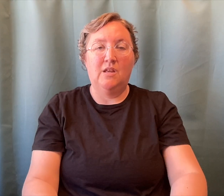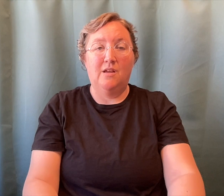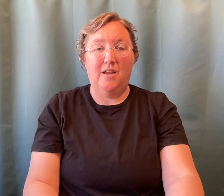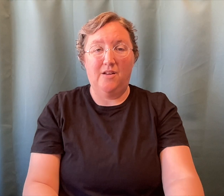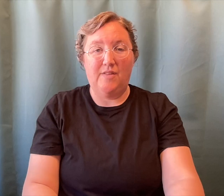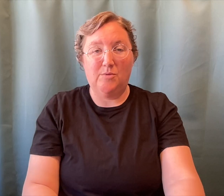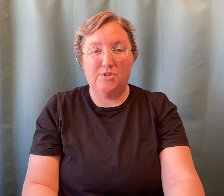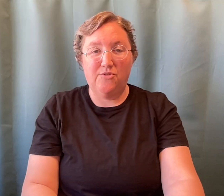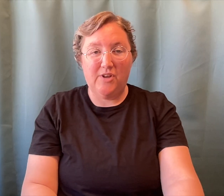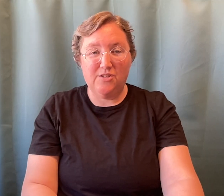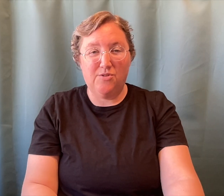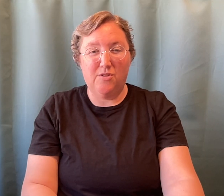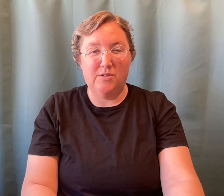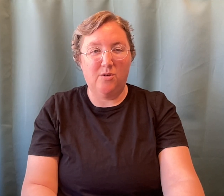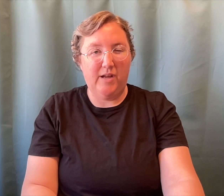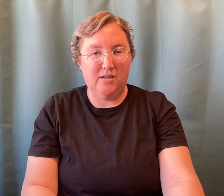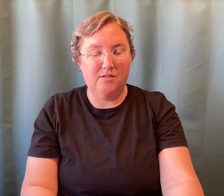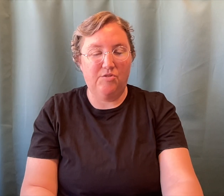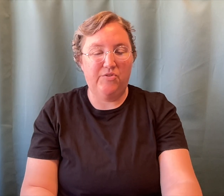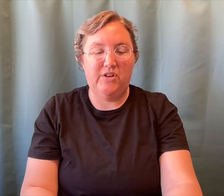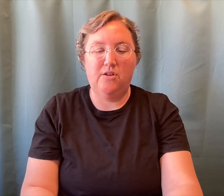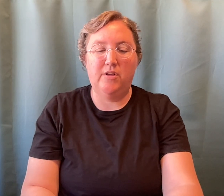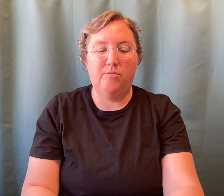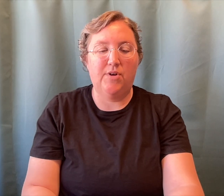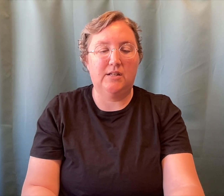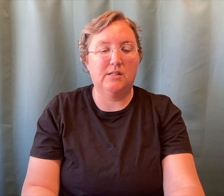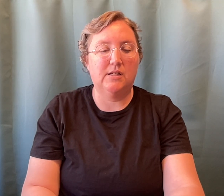And if that was too fast, you can always go back and slow the video down and practice again.